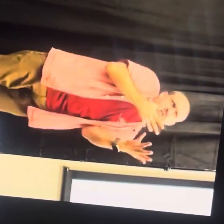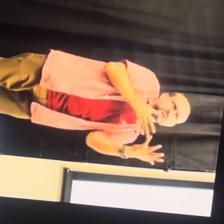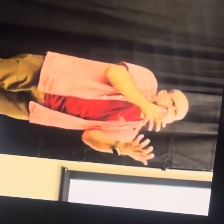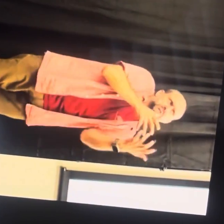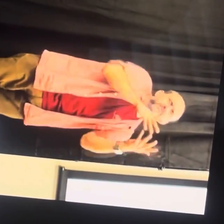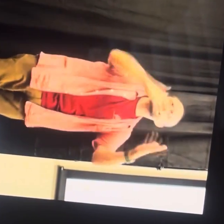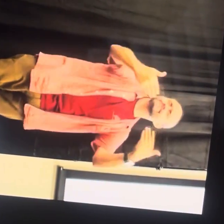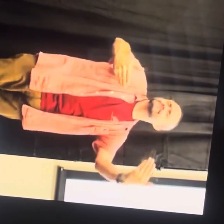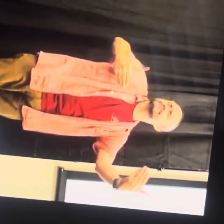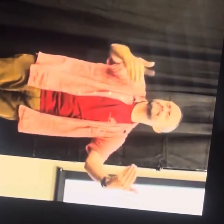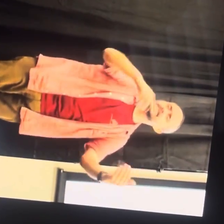start coming together.